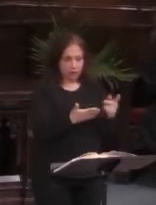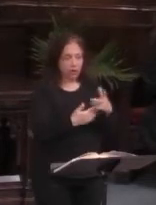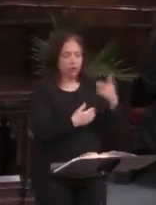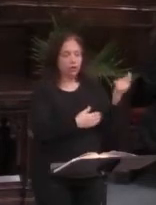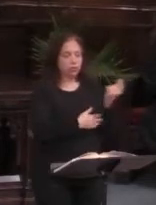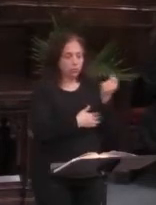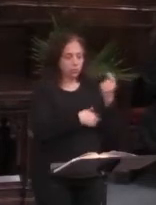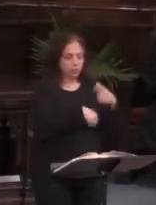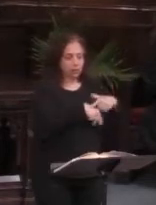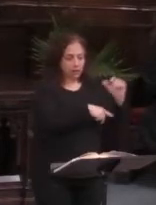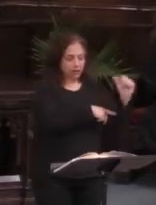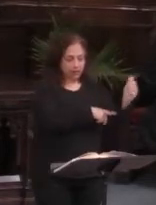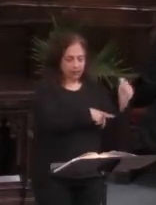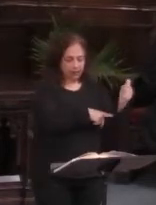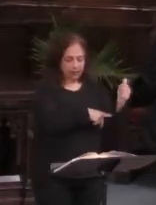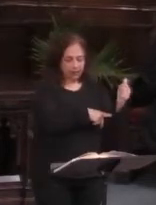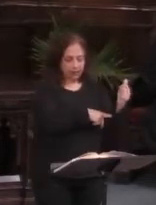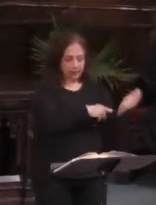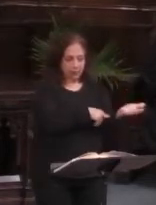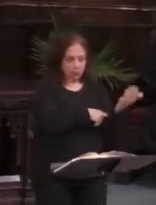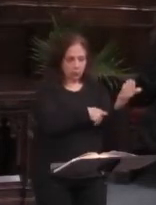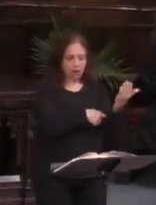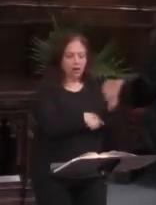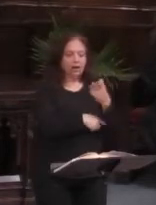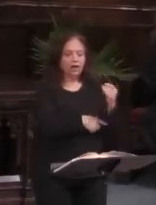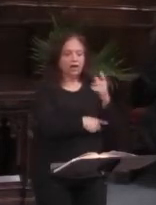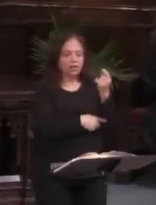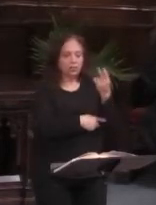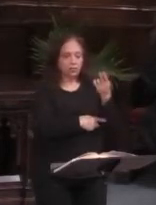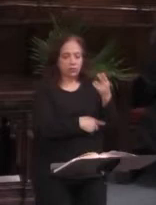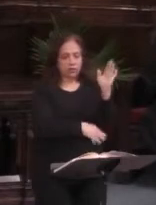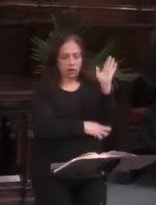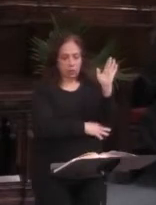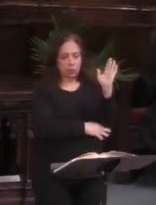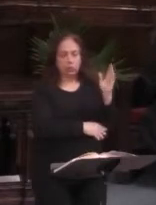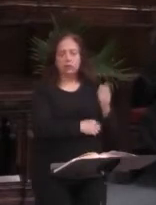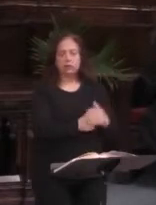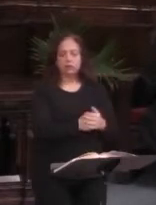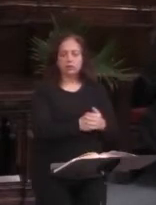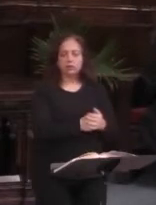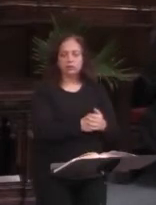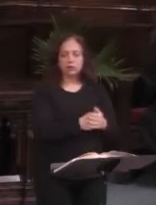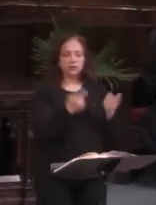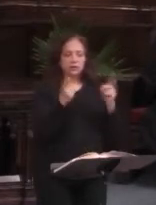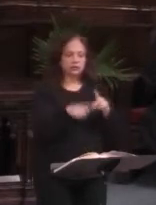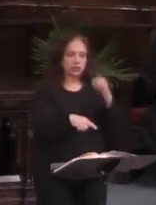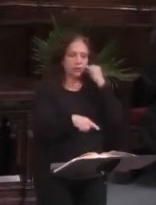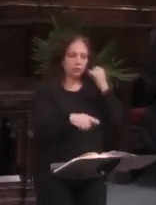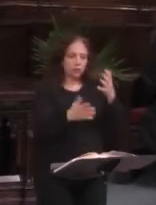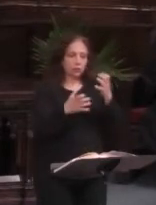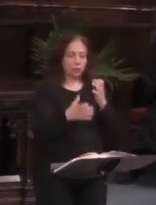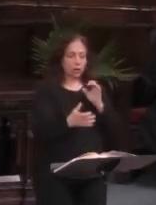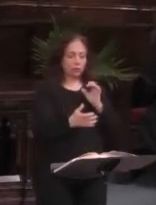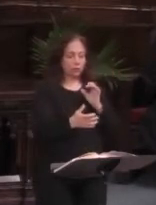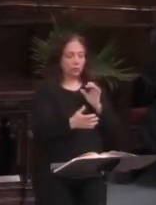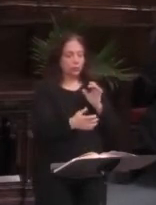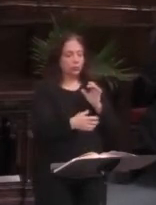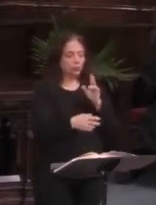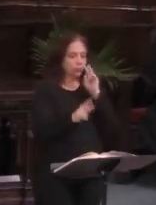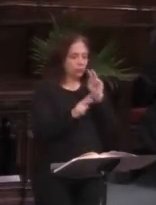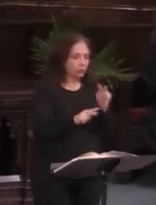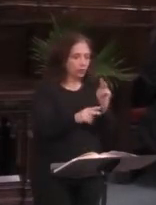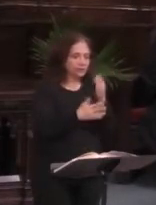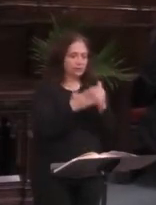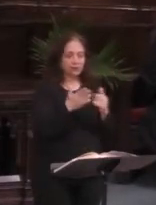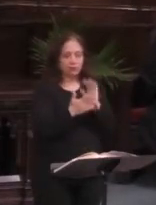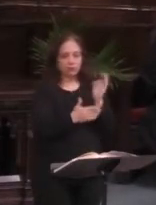at 10 a.m. and Thursday at 12 noon. So if you want to catch some of our virtual